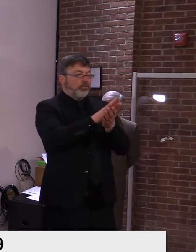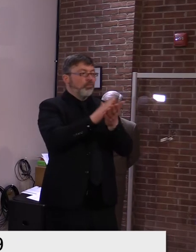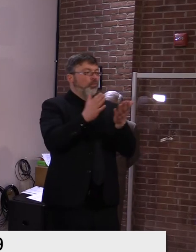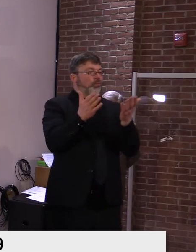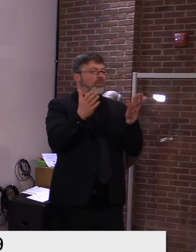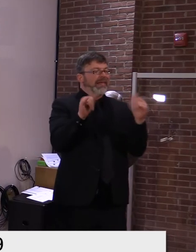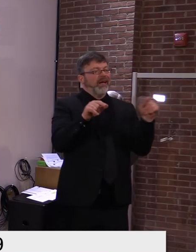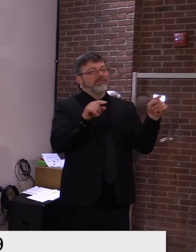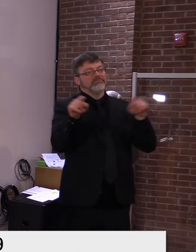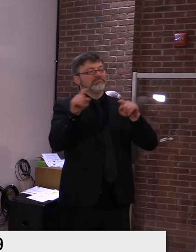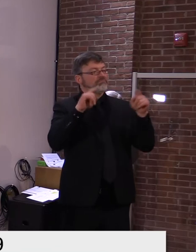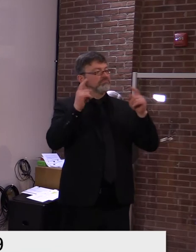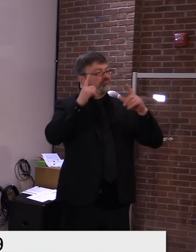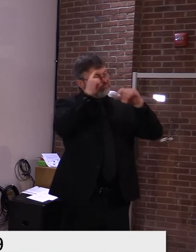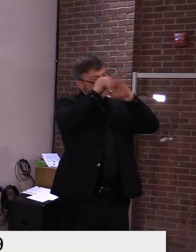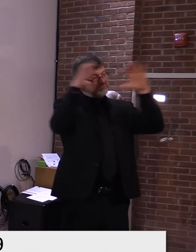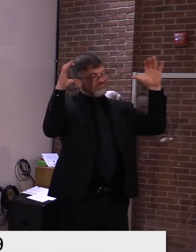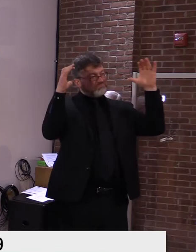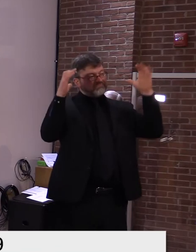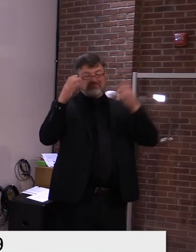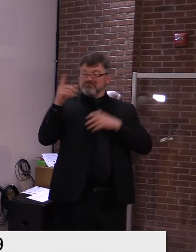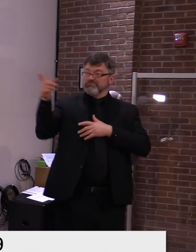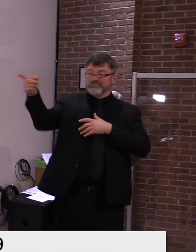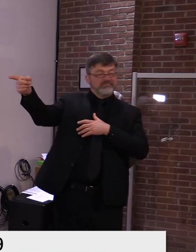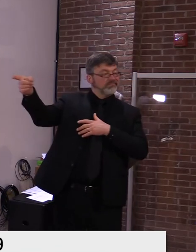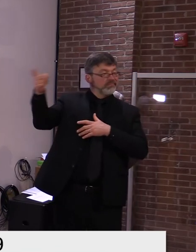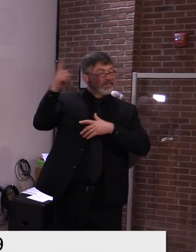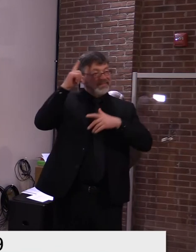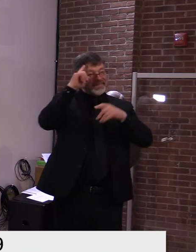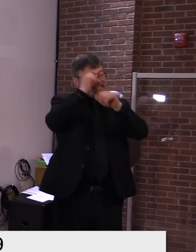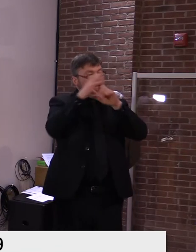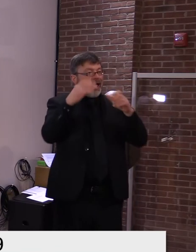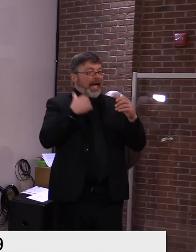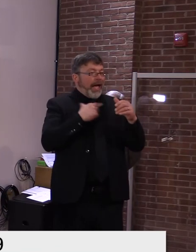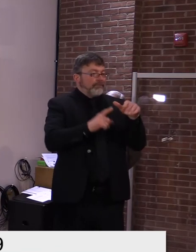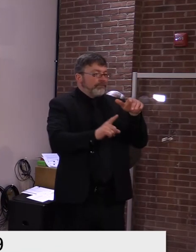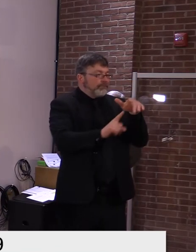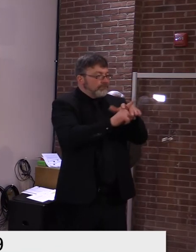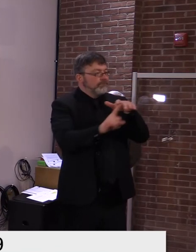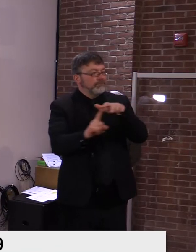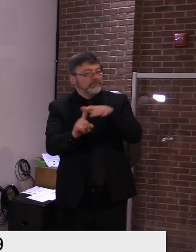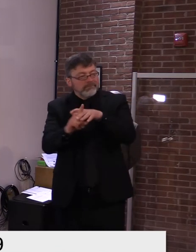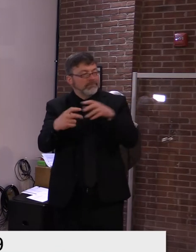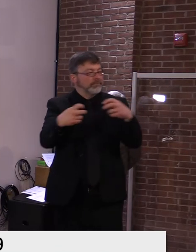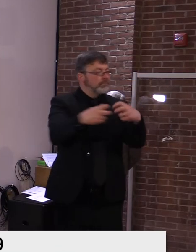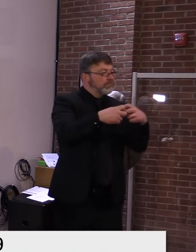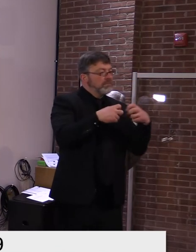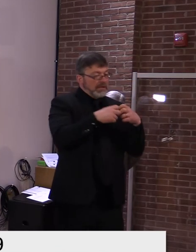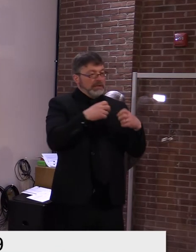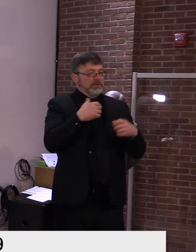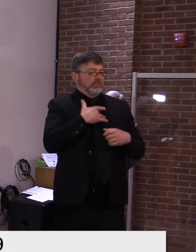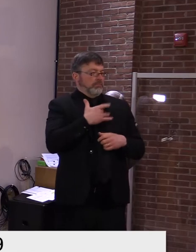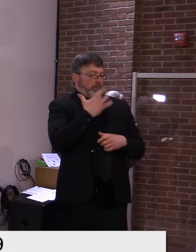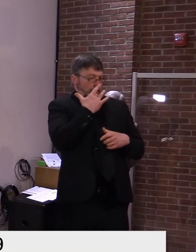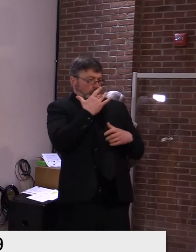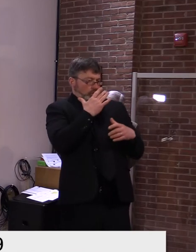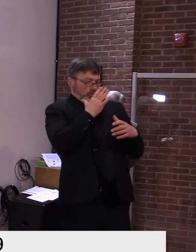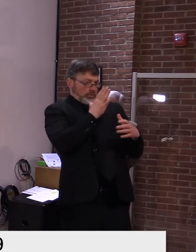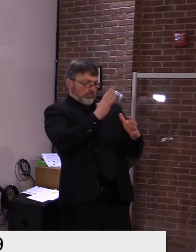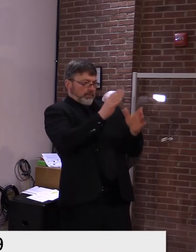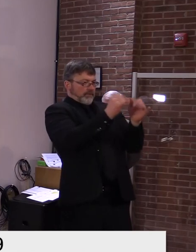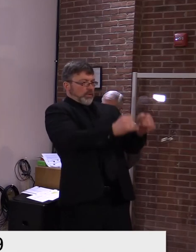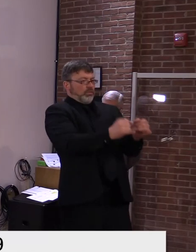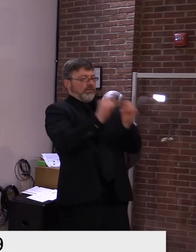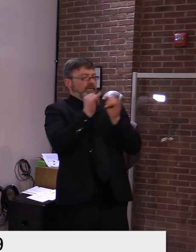eliminating the barriers to get to that goal has been our preferred strategy, and one I think will work best with that understanding of our